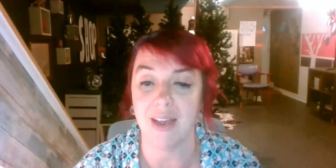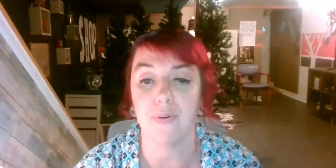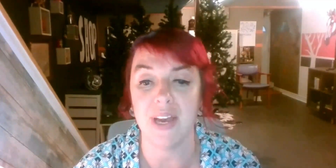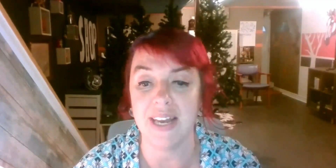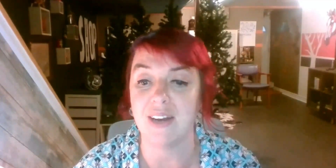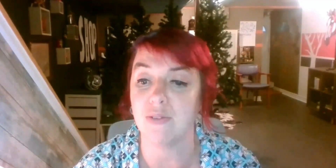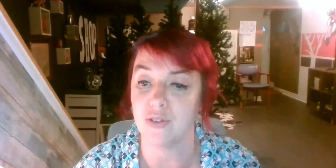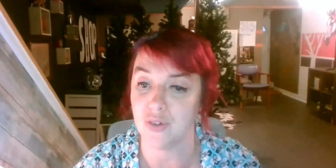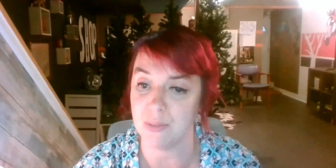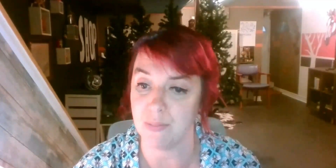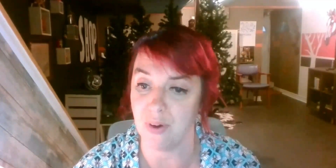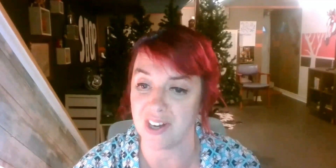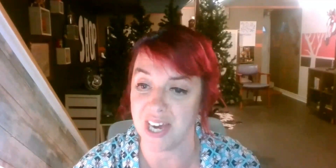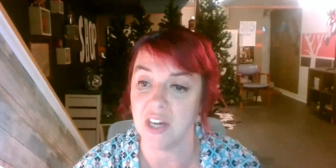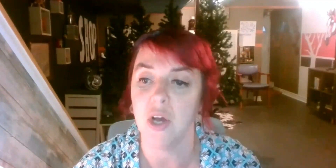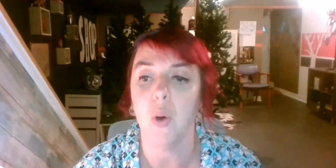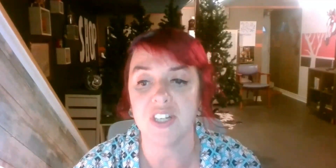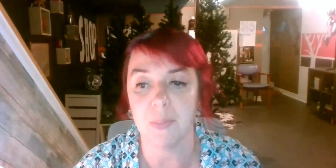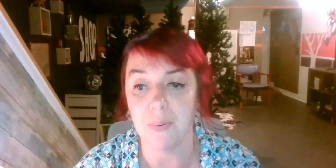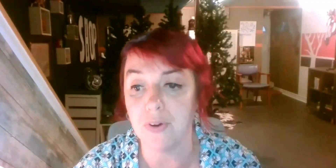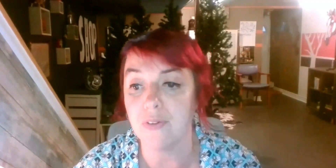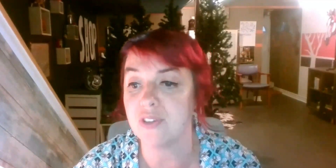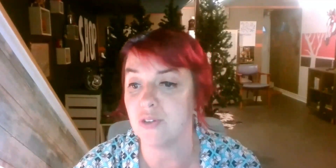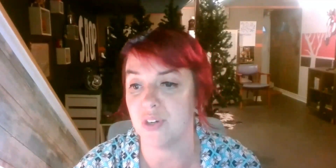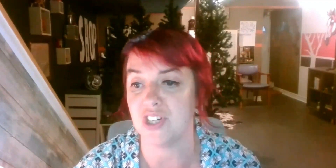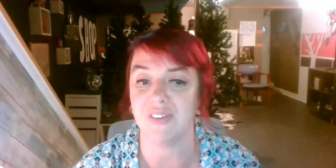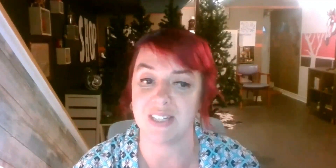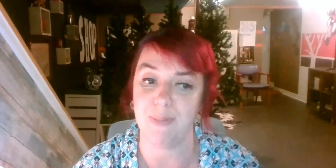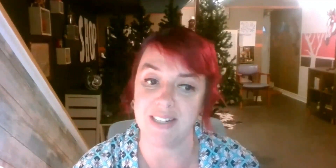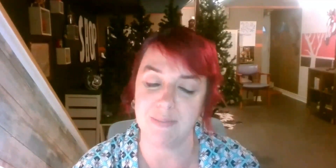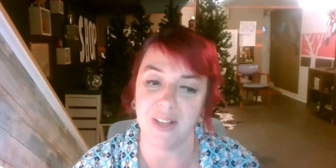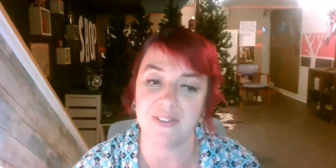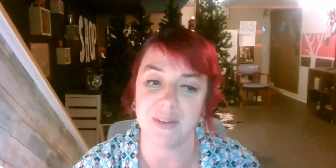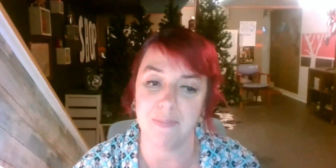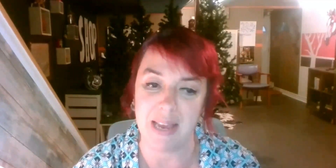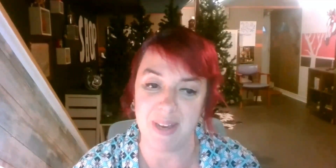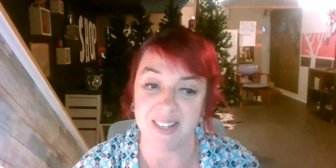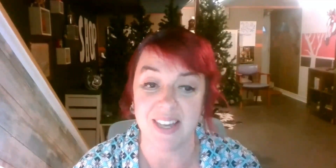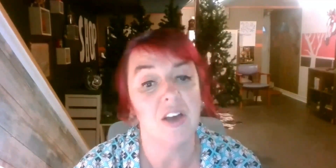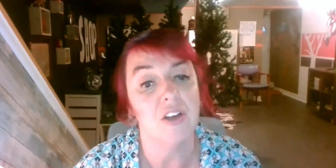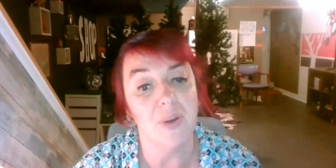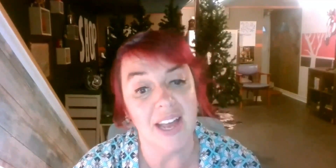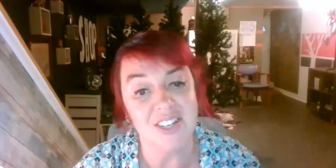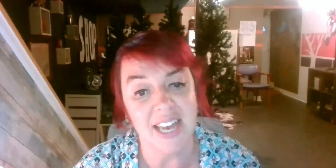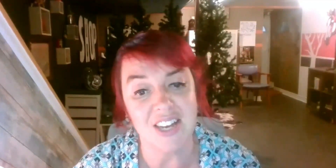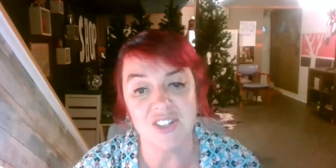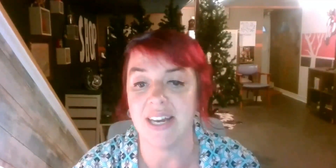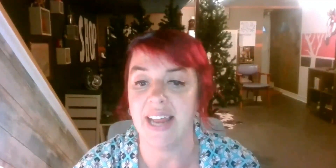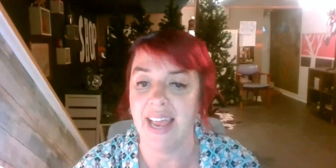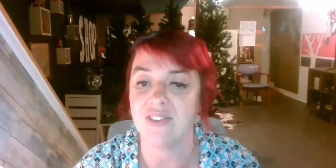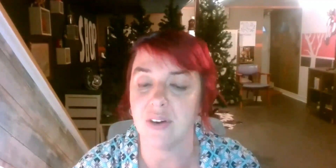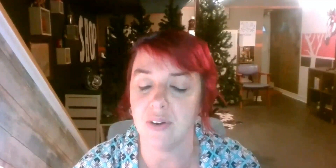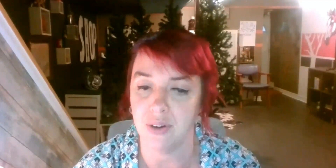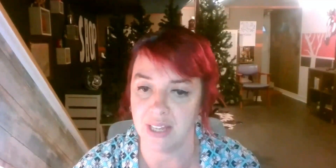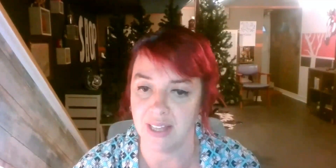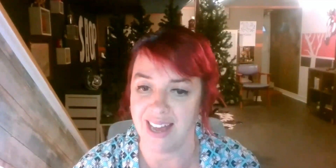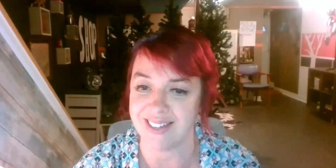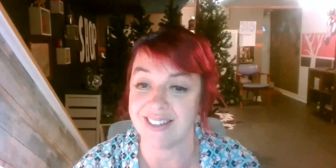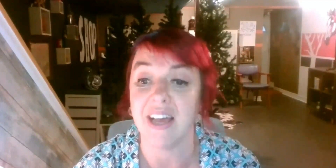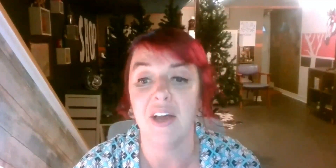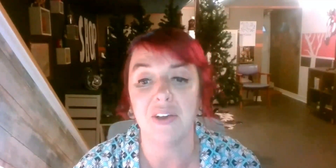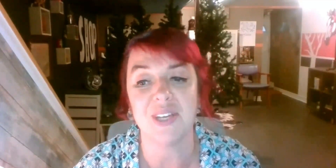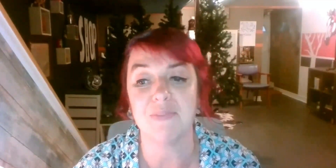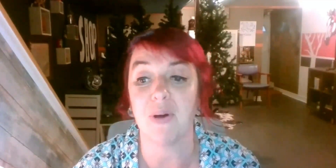Baker Lake Prenatal Nutrition Project, which improves nutrition of expectant mothers and babies through education and hands-on